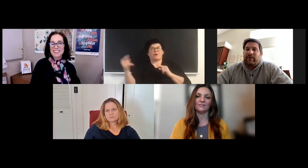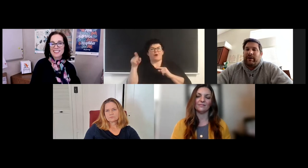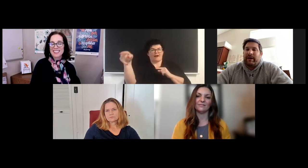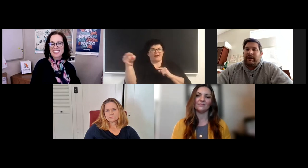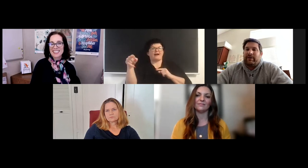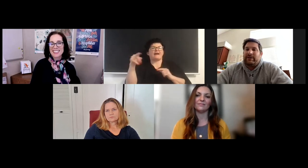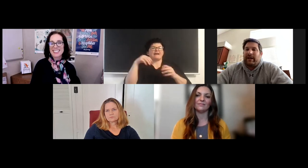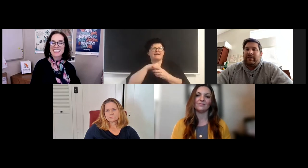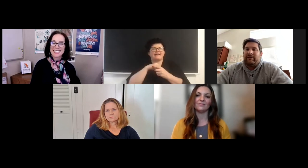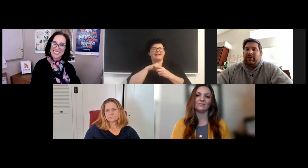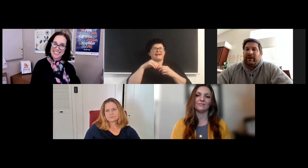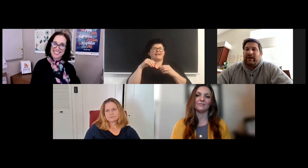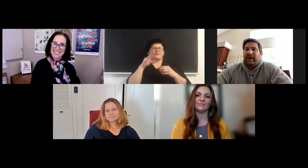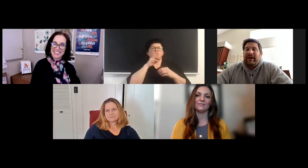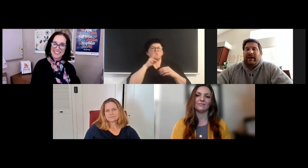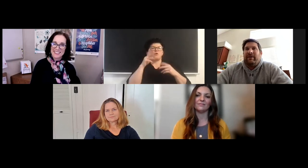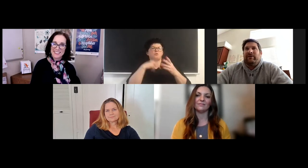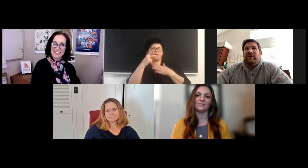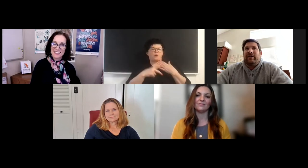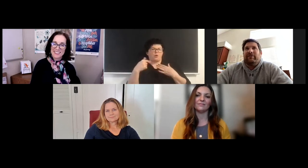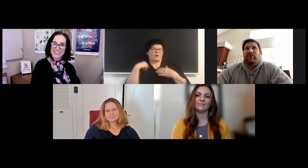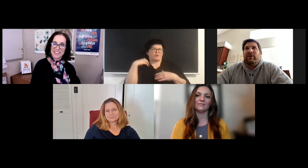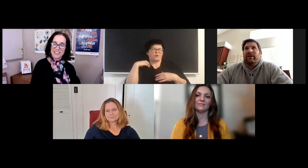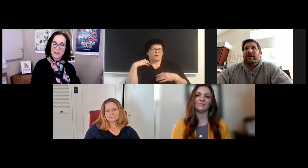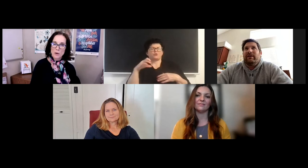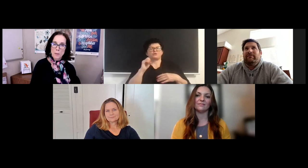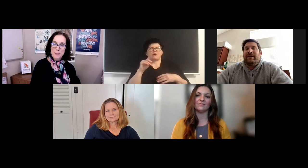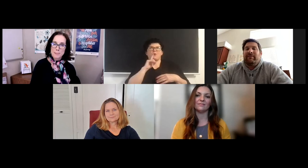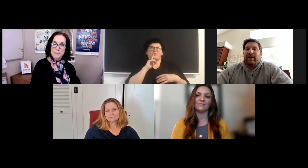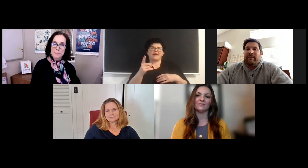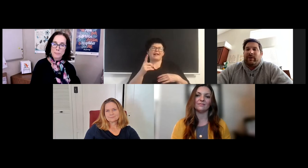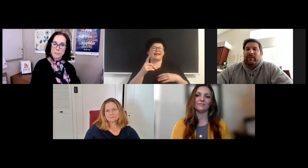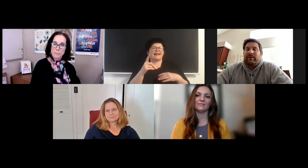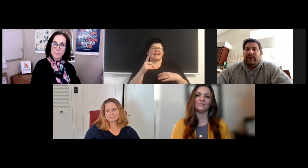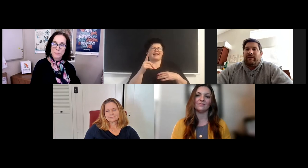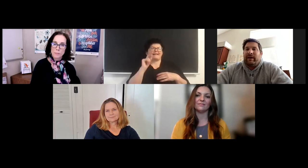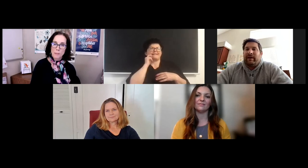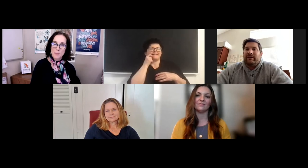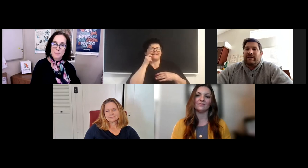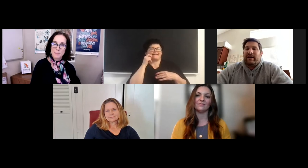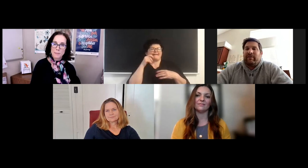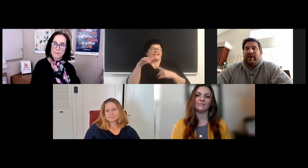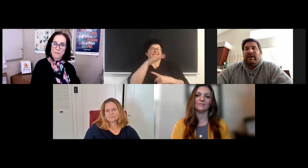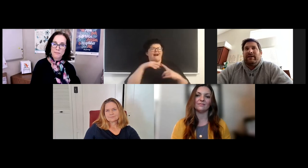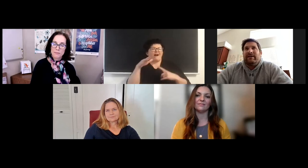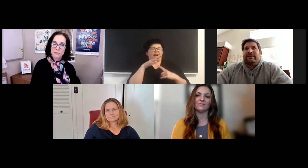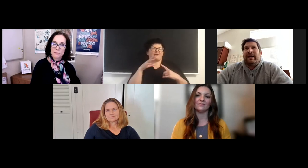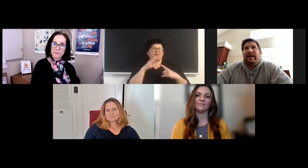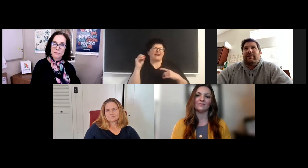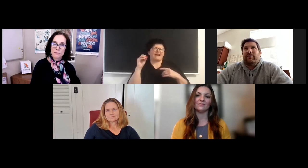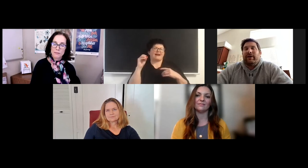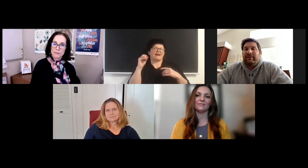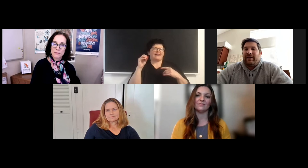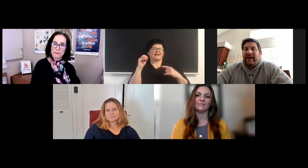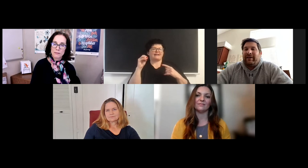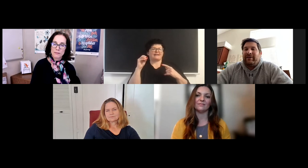aquatic program that I coached. And so like, it's a really neat environment we were able to be in there, and just kind of taking